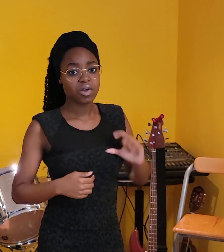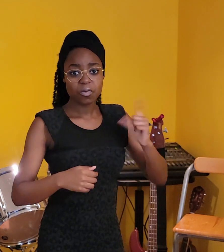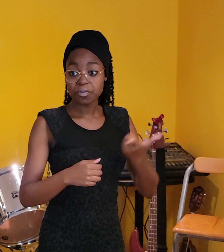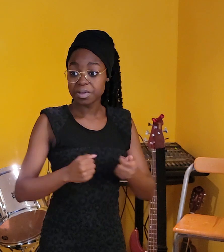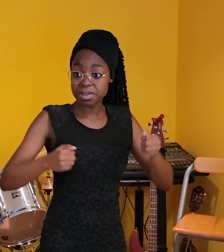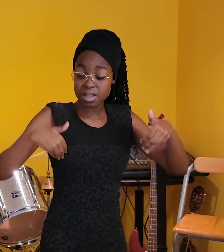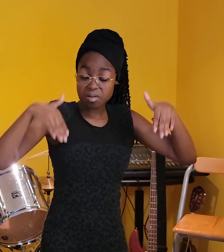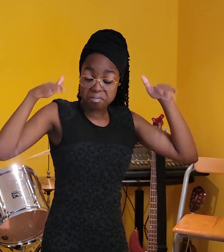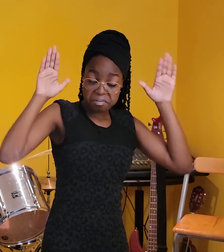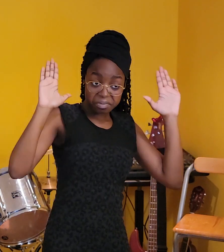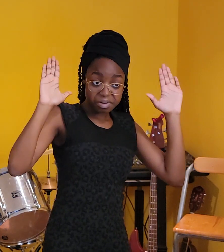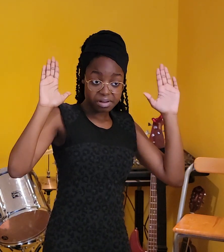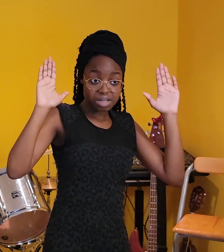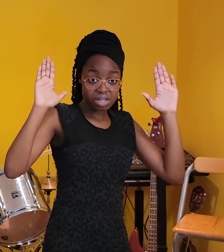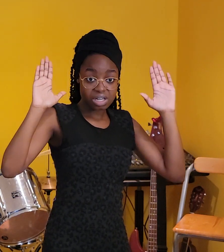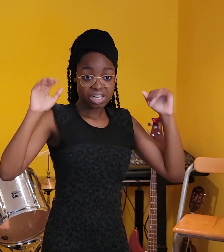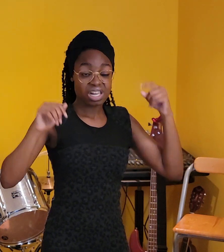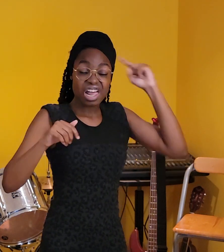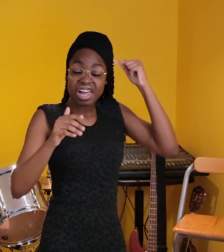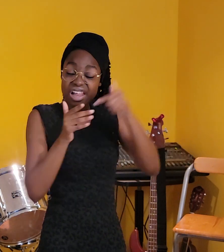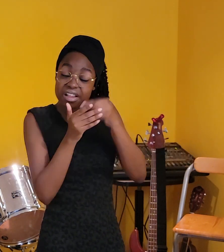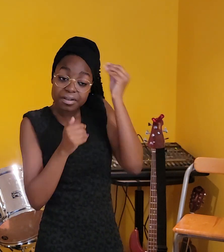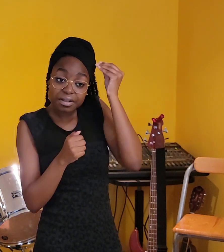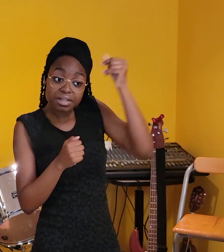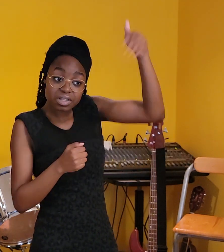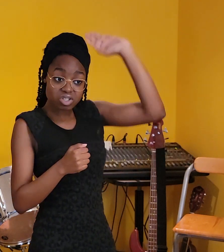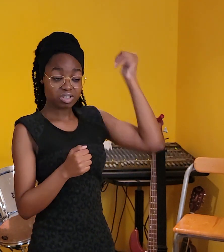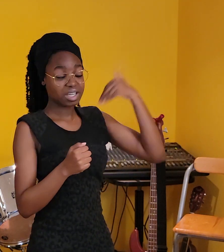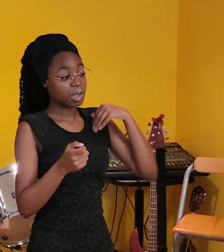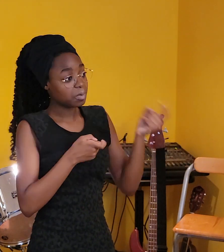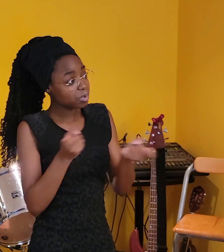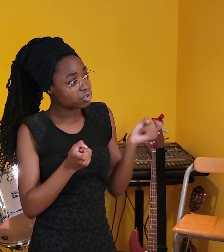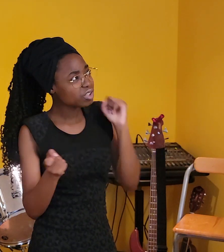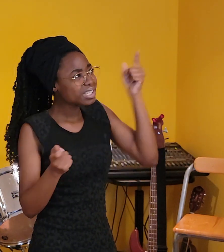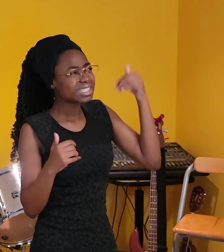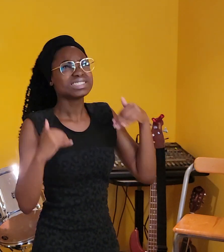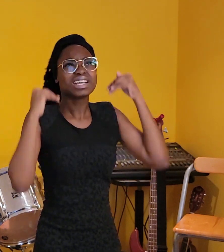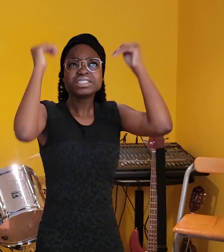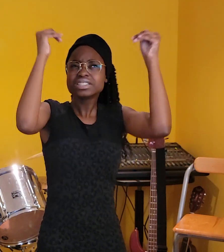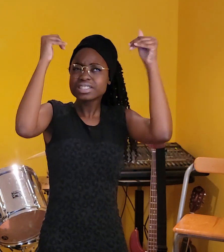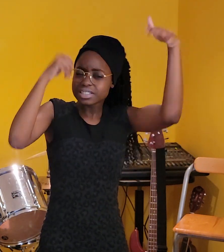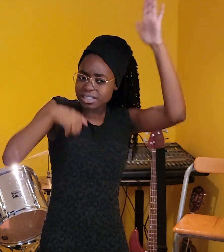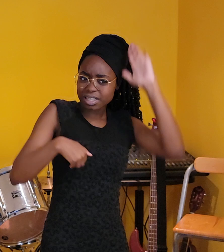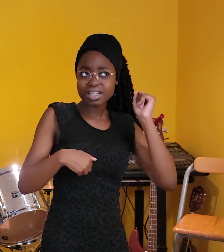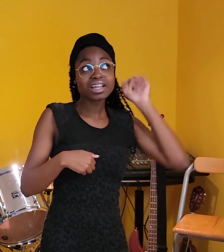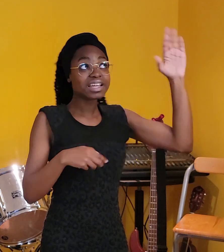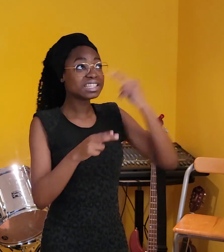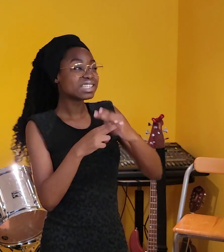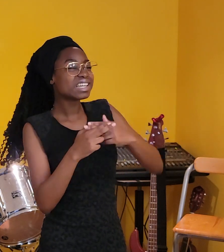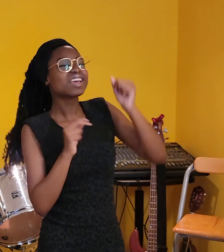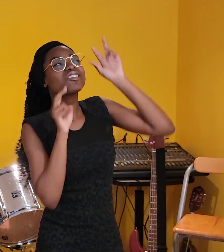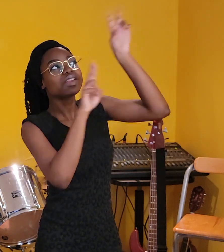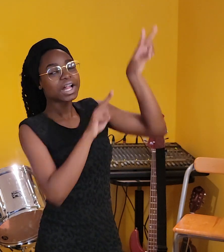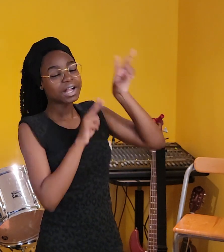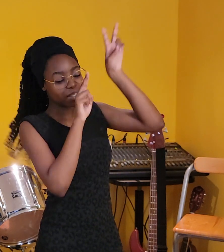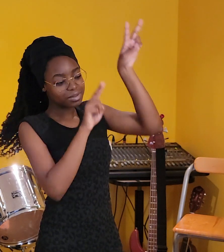that God is in control, that he's above all, he's the most high God, and his name is hallowed.